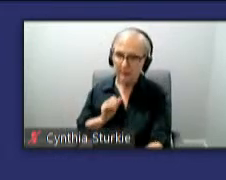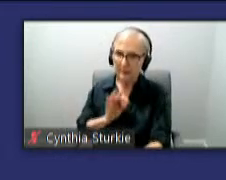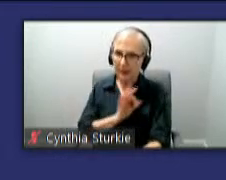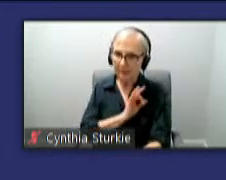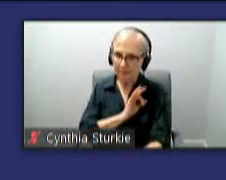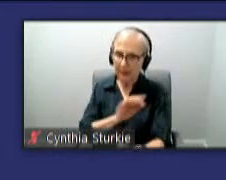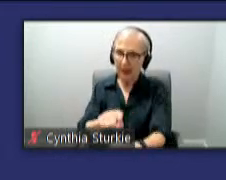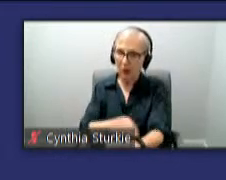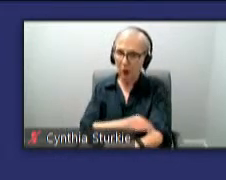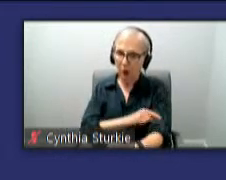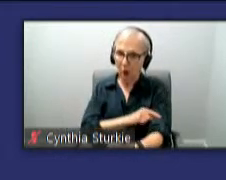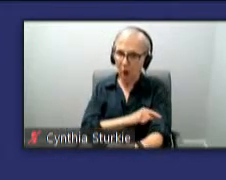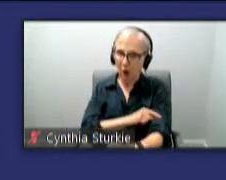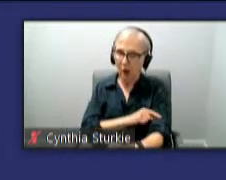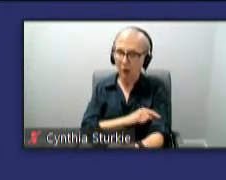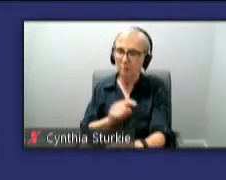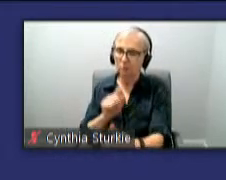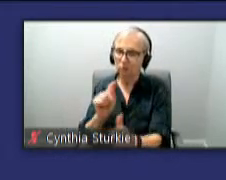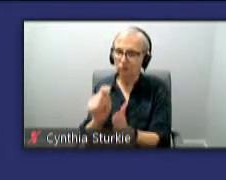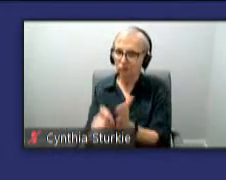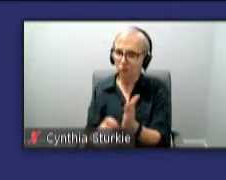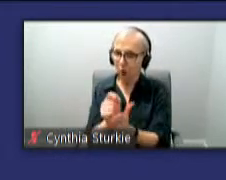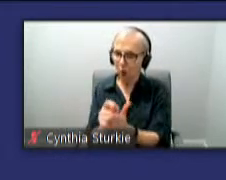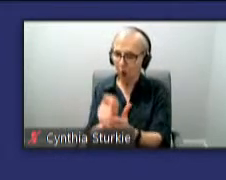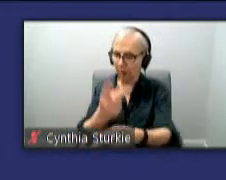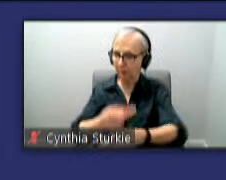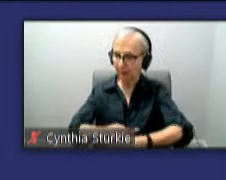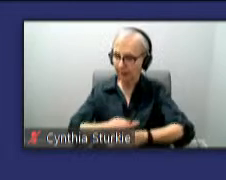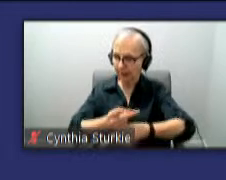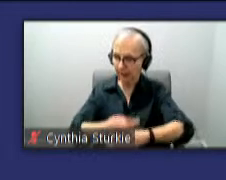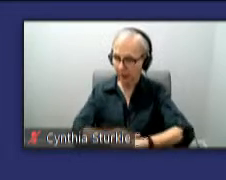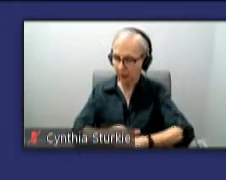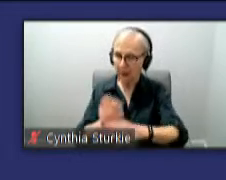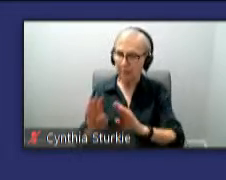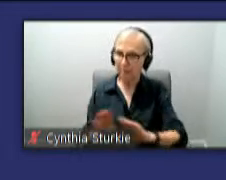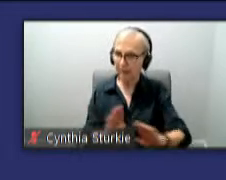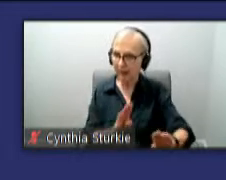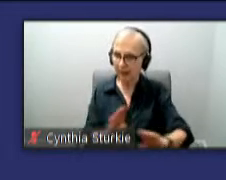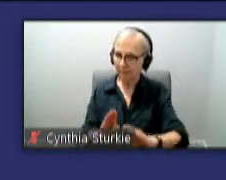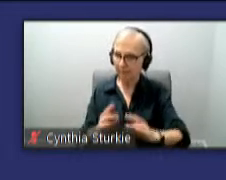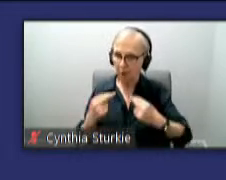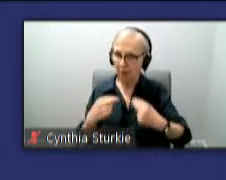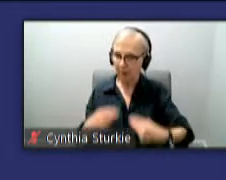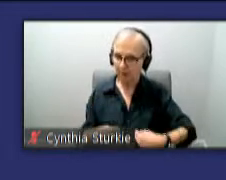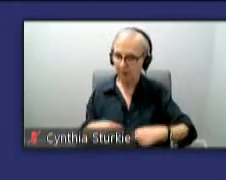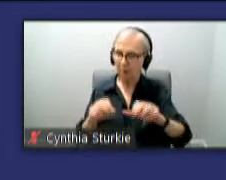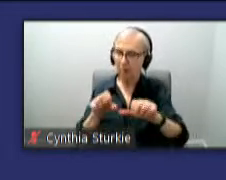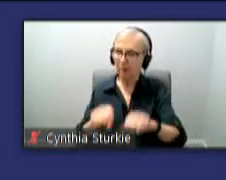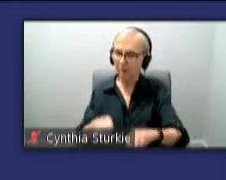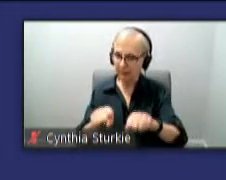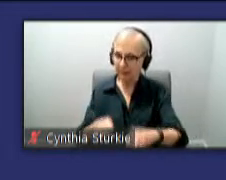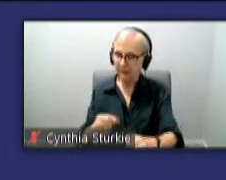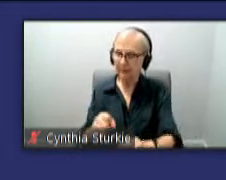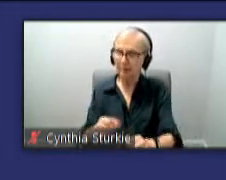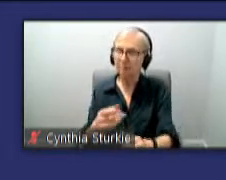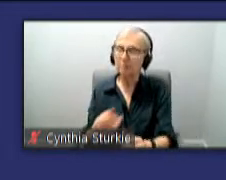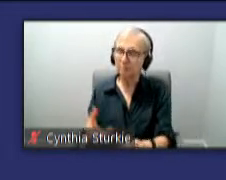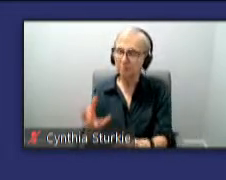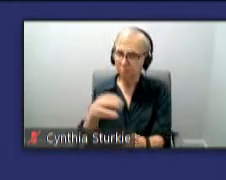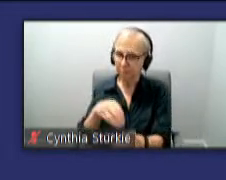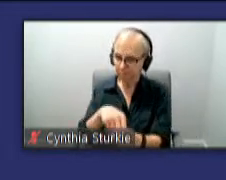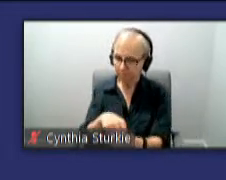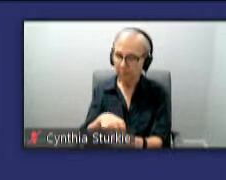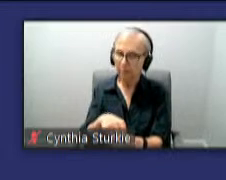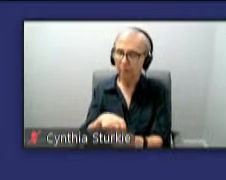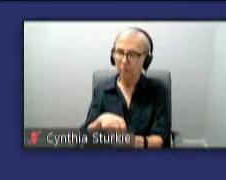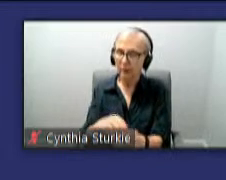care facilities and looking at our behavioral health capacity as well. I'm going to go a bit in a moment